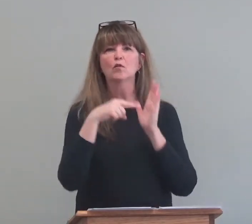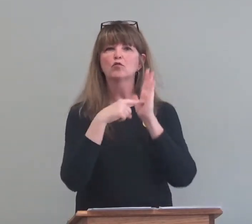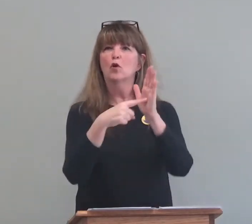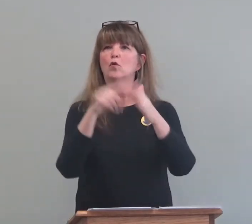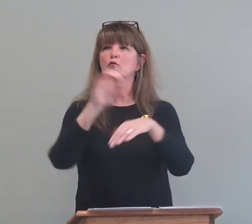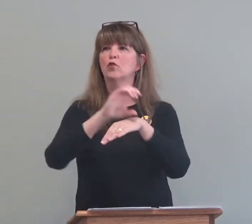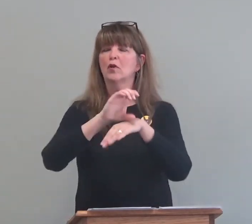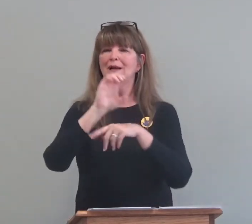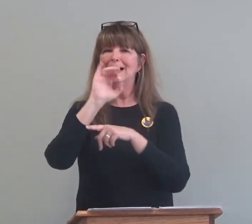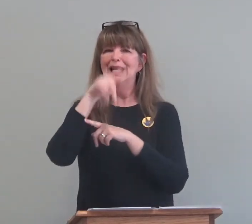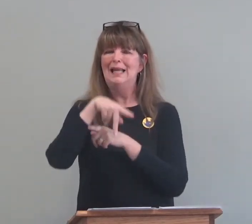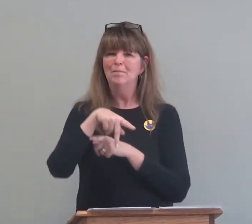The movie itself